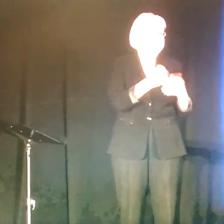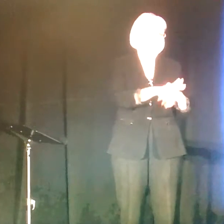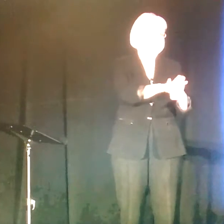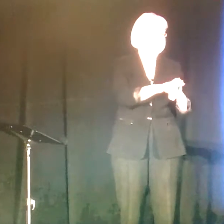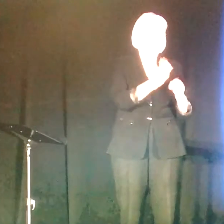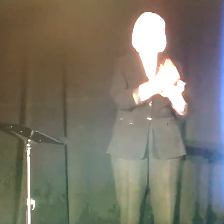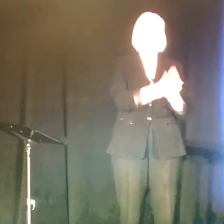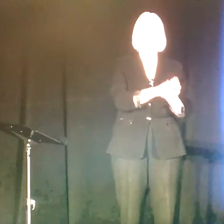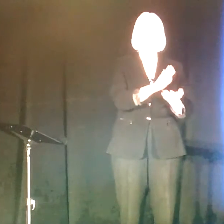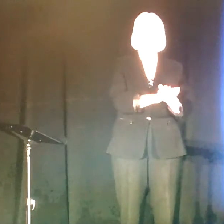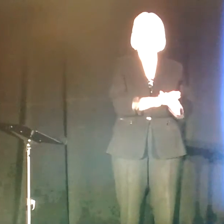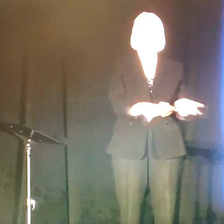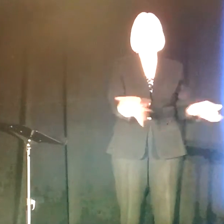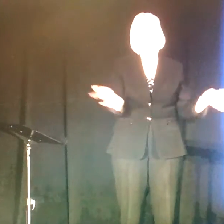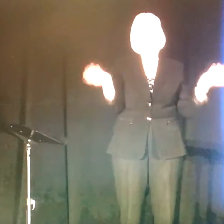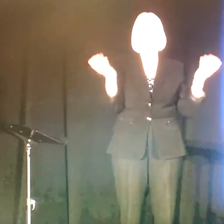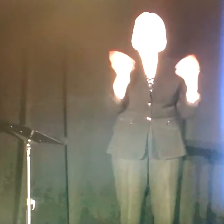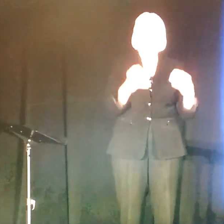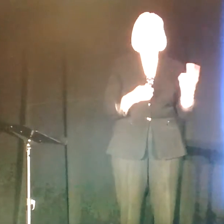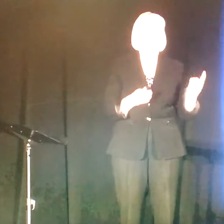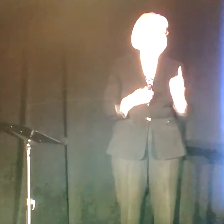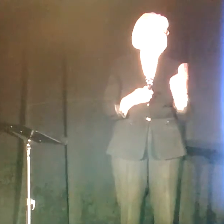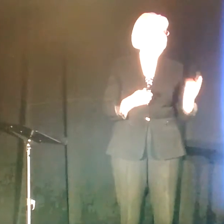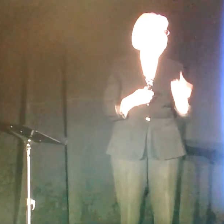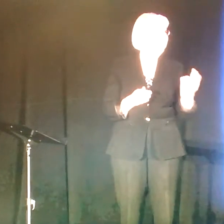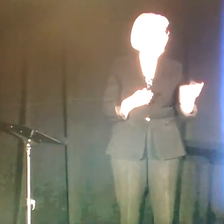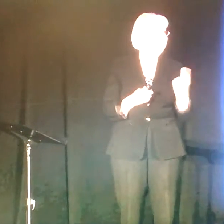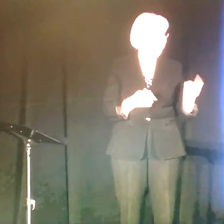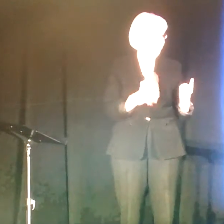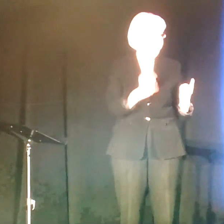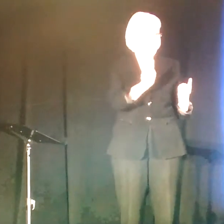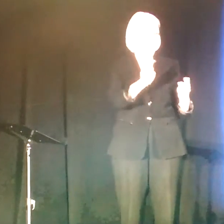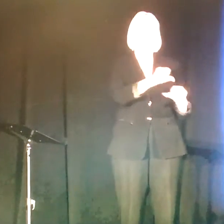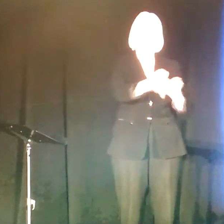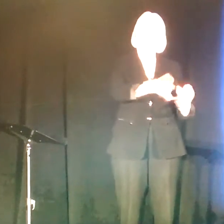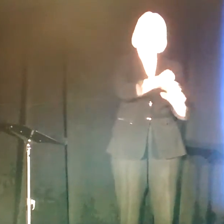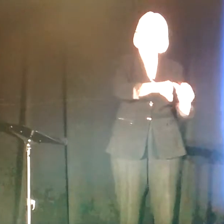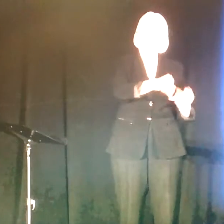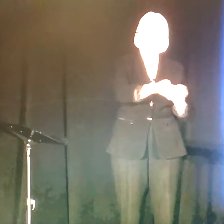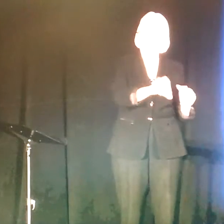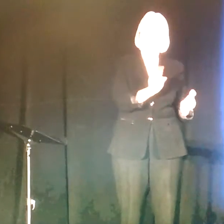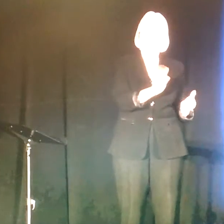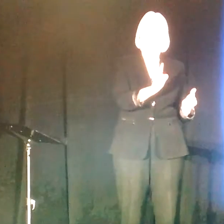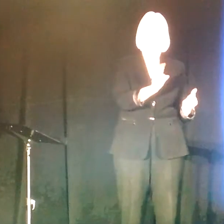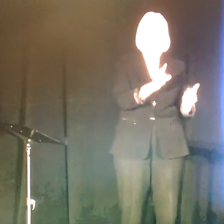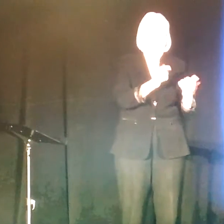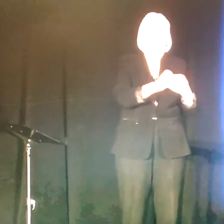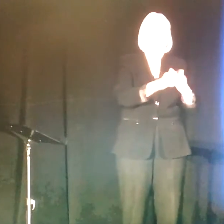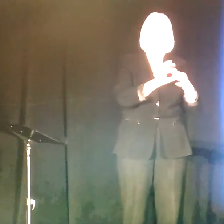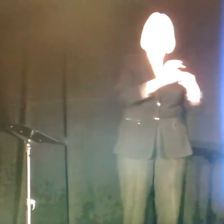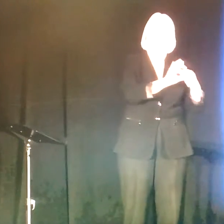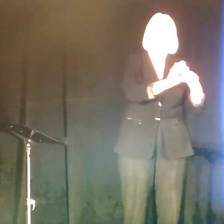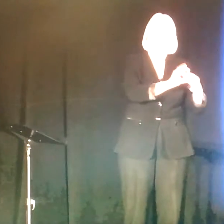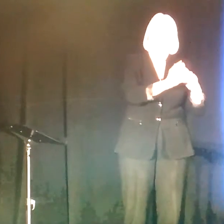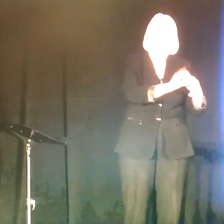Like sometimes deaf children enter main school or mainstream school. But where do they socialize? How do